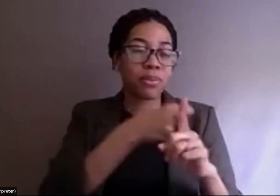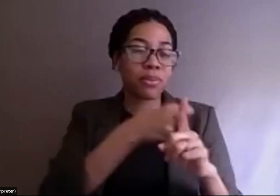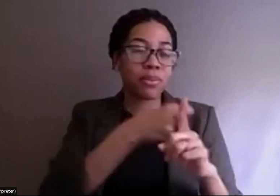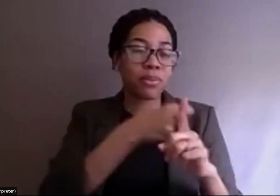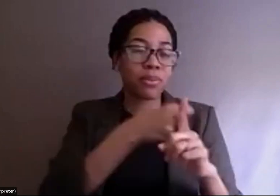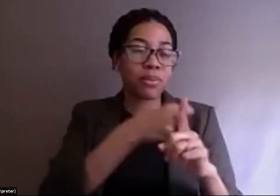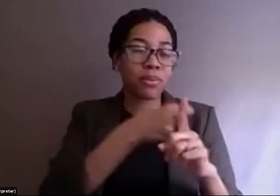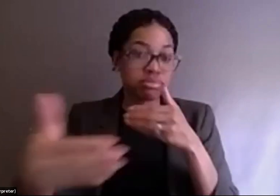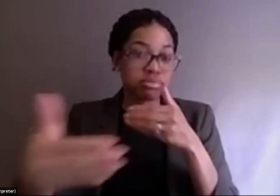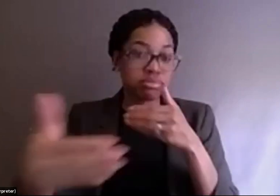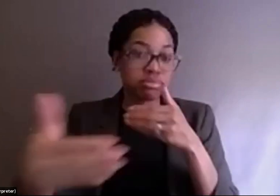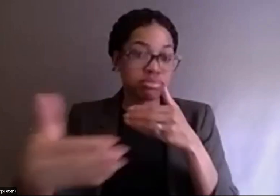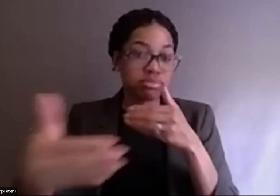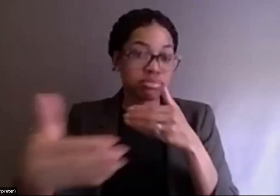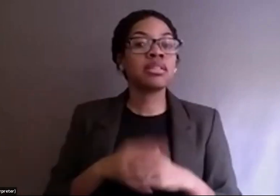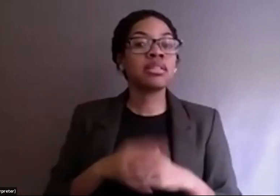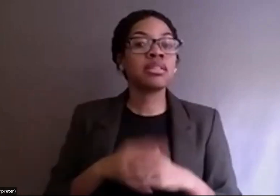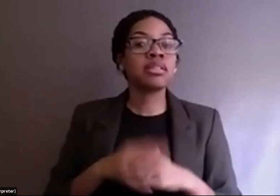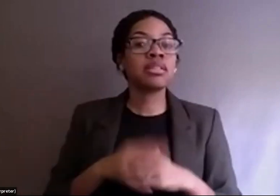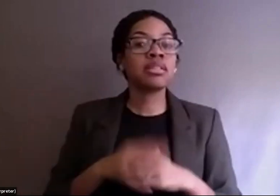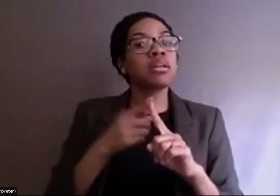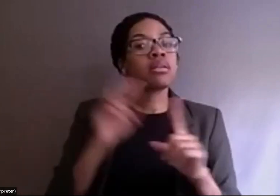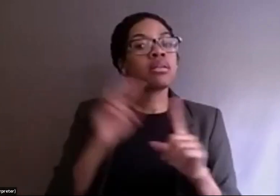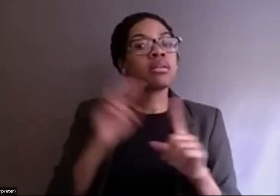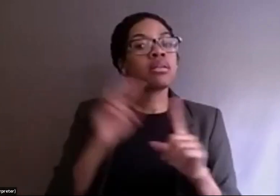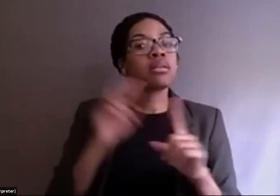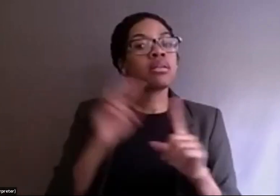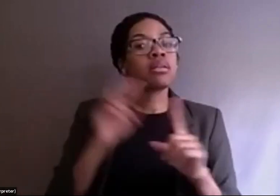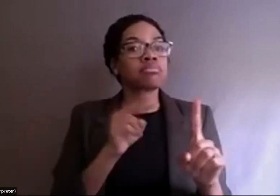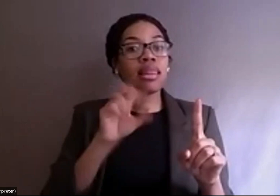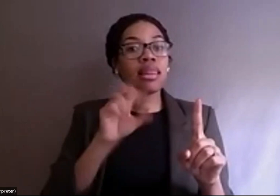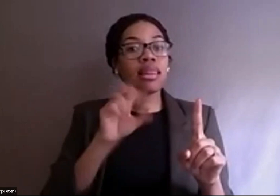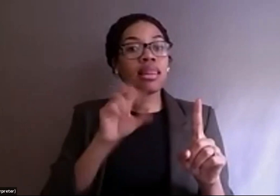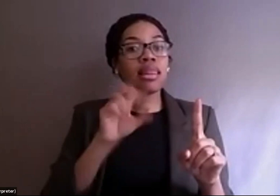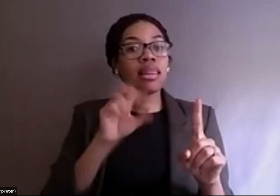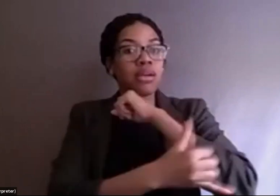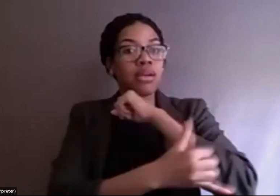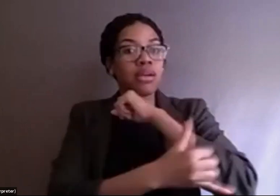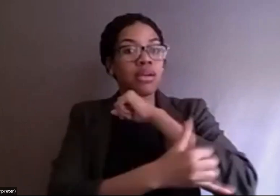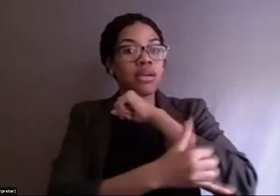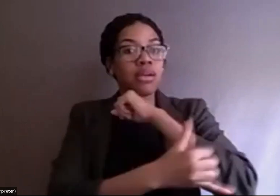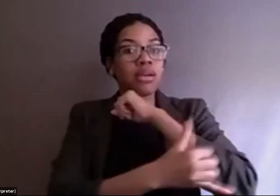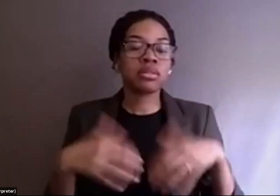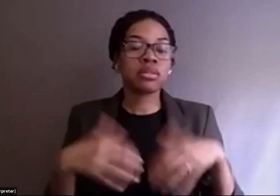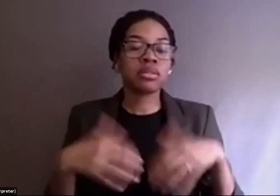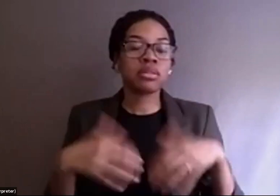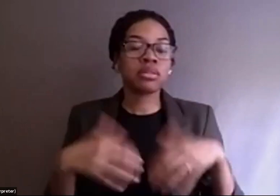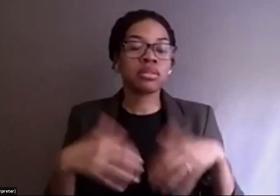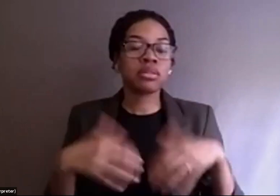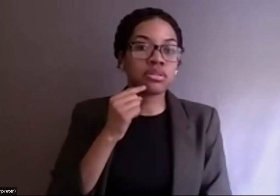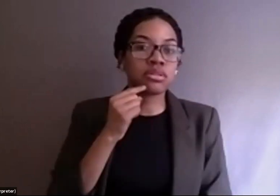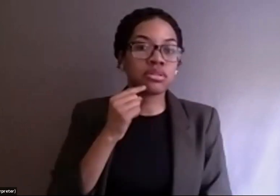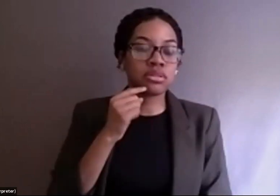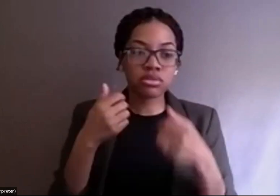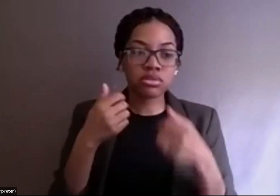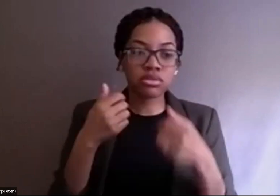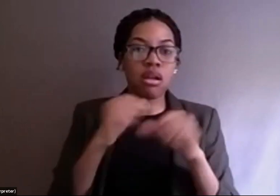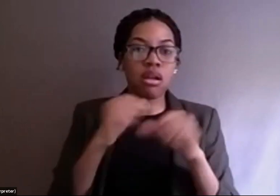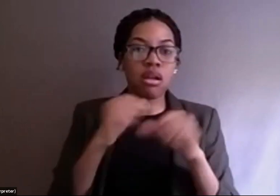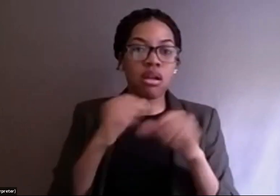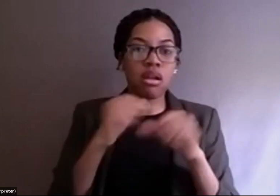County, if you were going to sum it up, we were intent on regime change. We were going to make sure that the sheriff